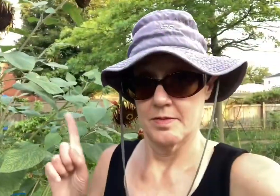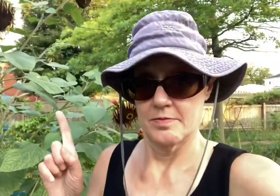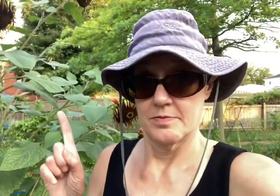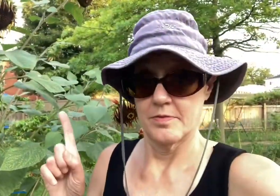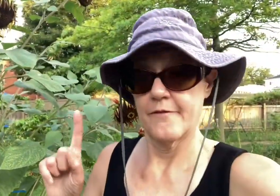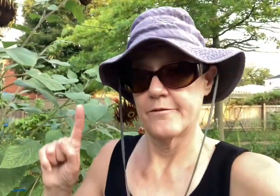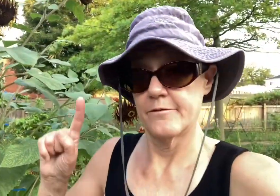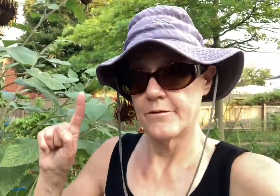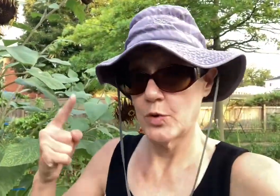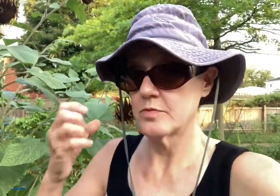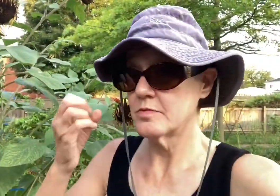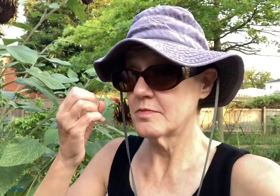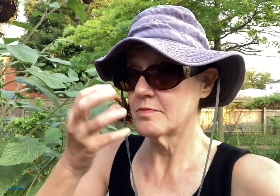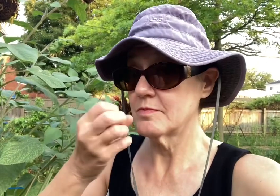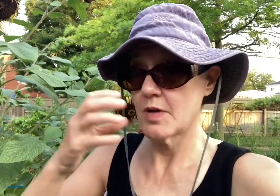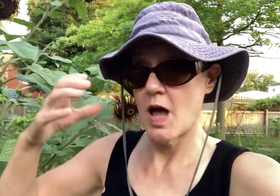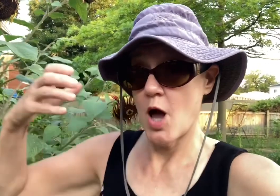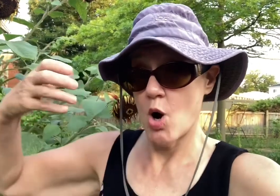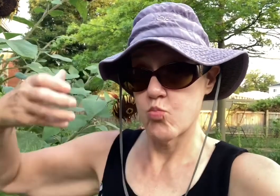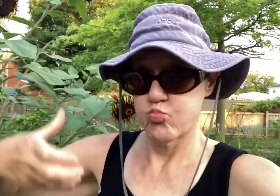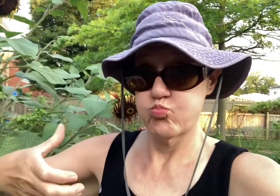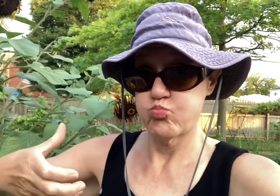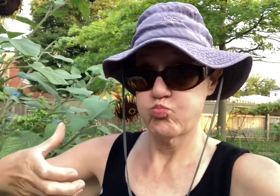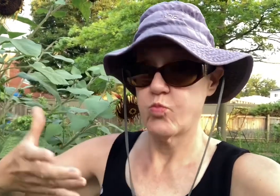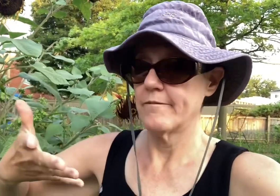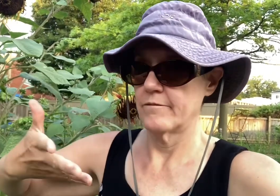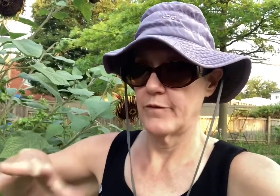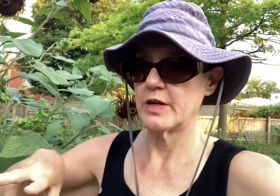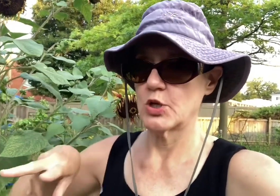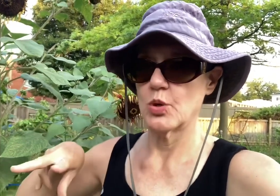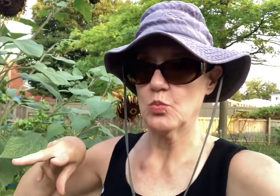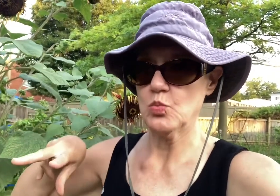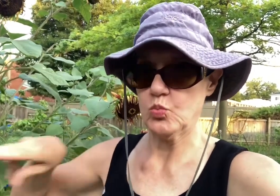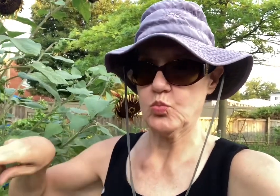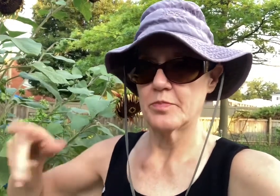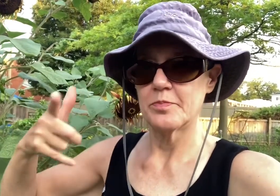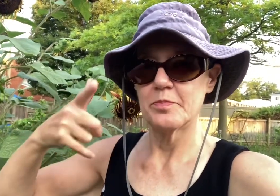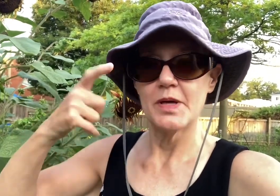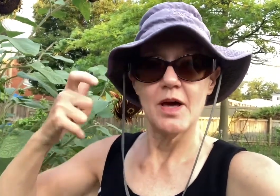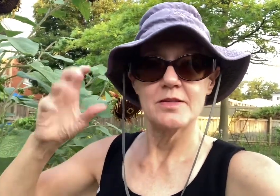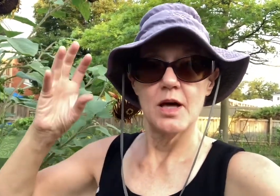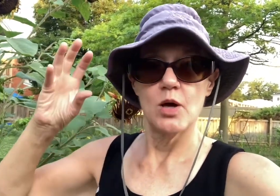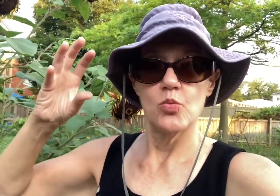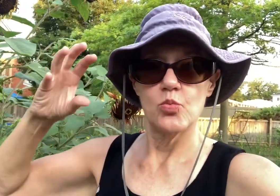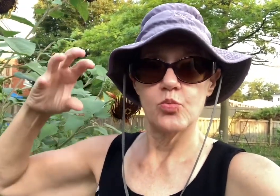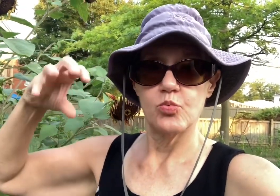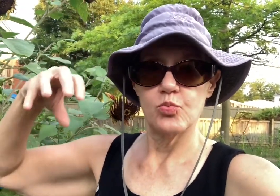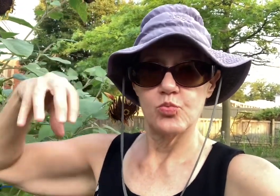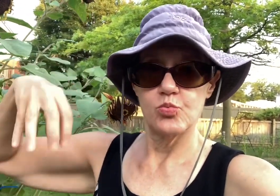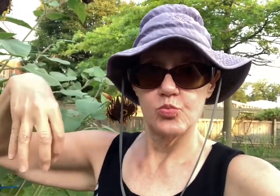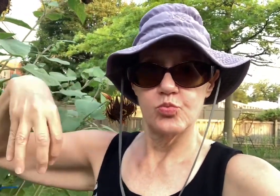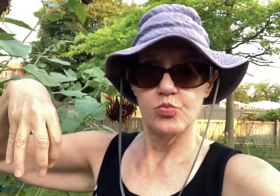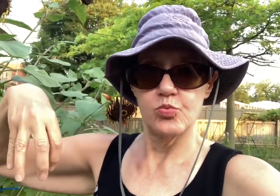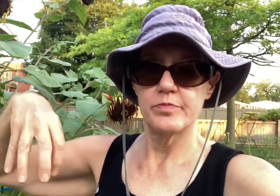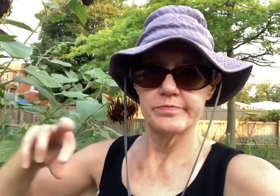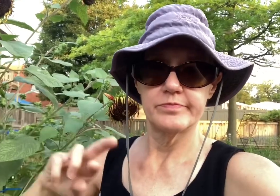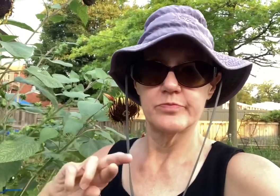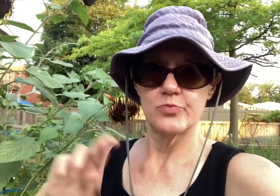Now this flower, I covered the first flower and I've already harvested it because it was flopping over.